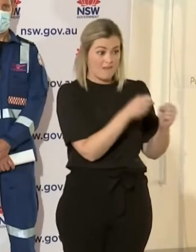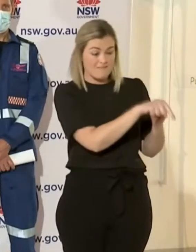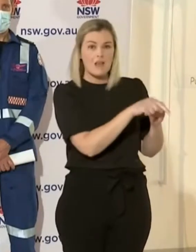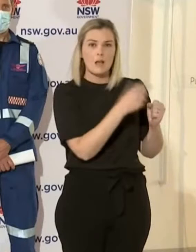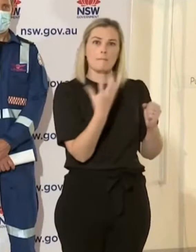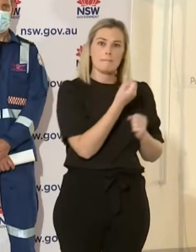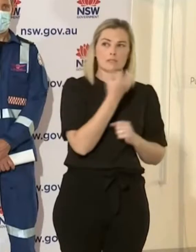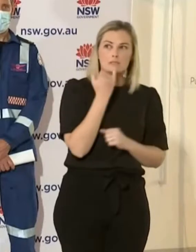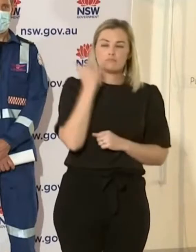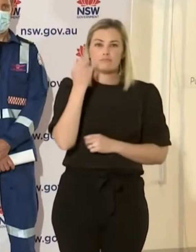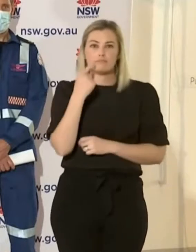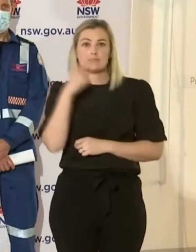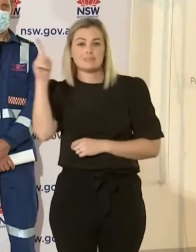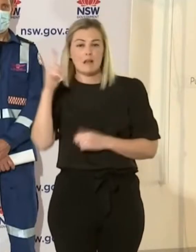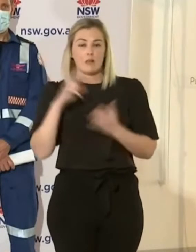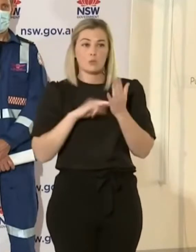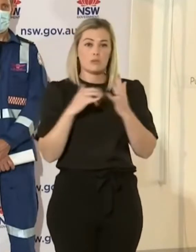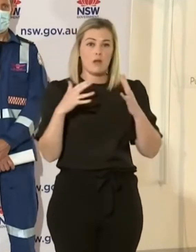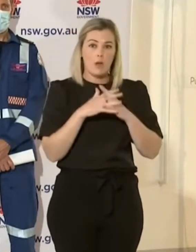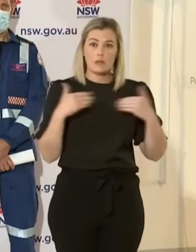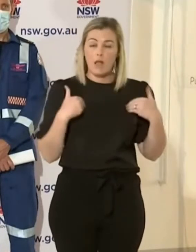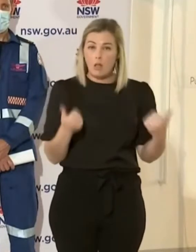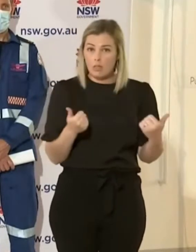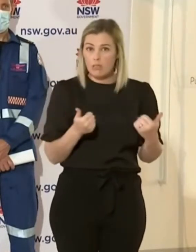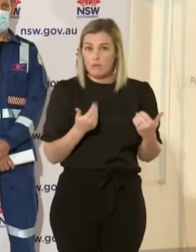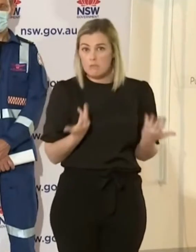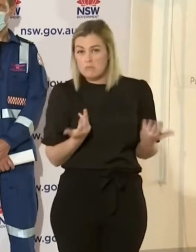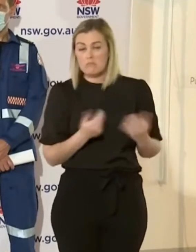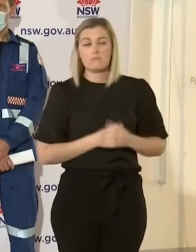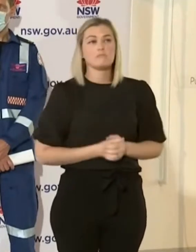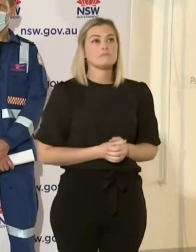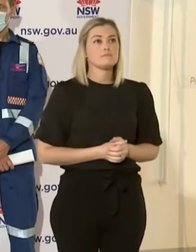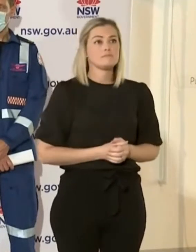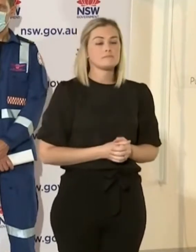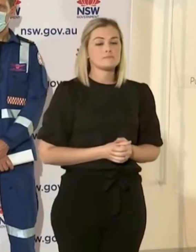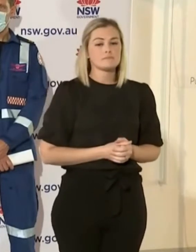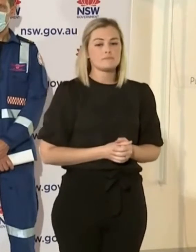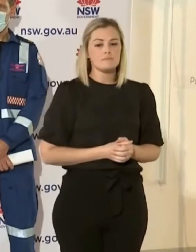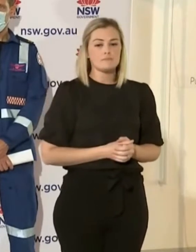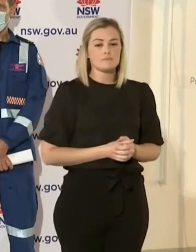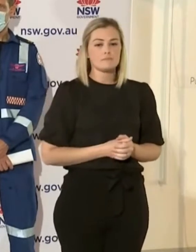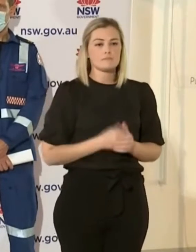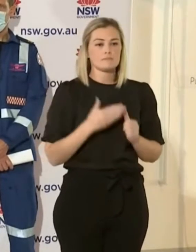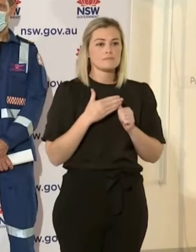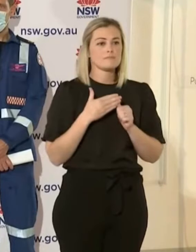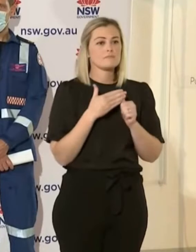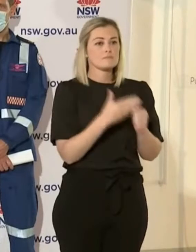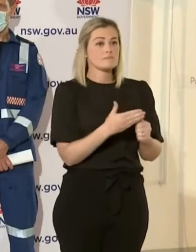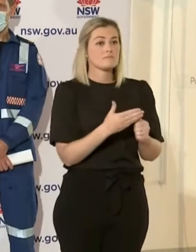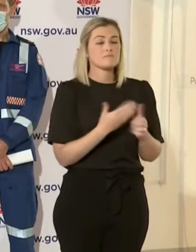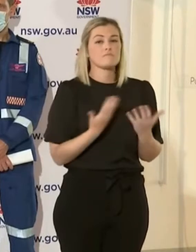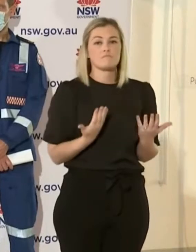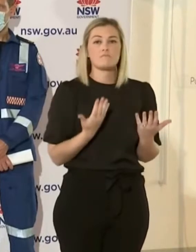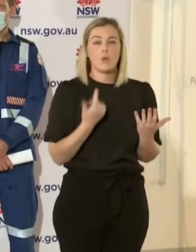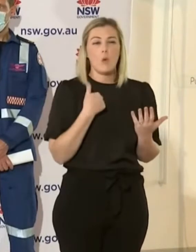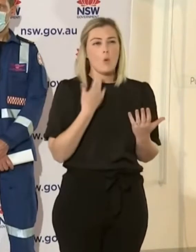the epidemiological situation at the time. It may be, of course, that there is no risk to the rest of the public. And